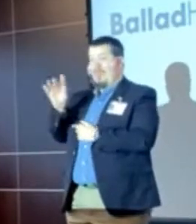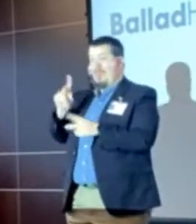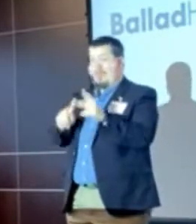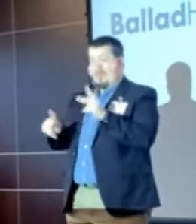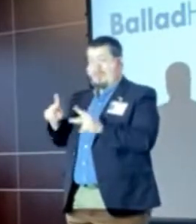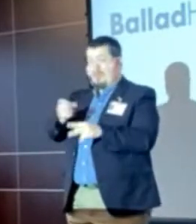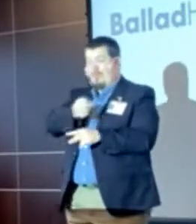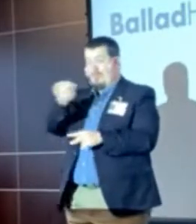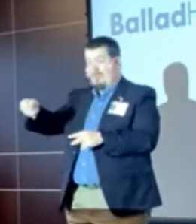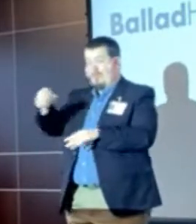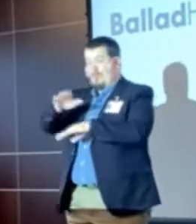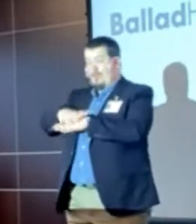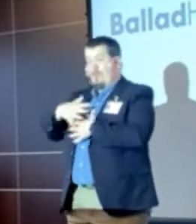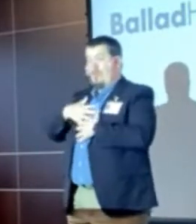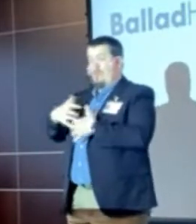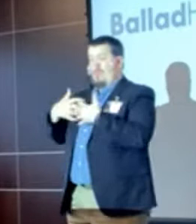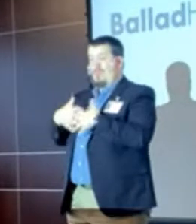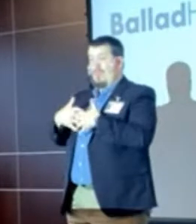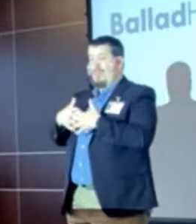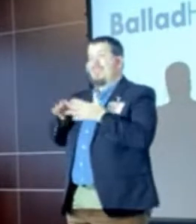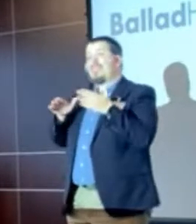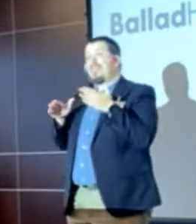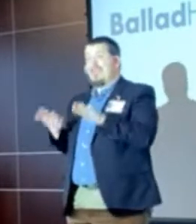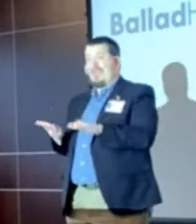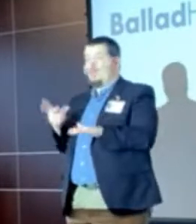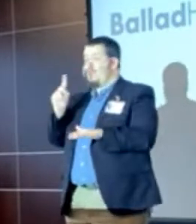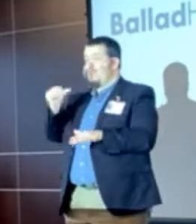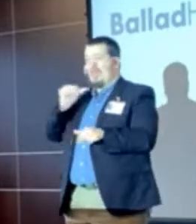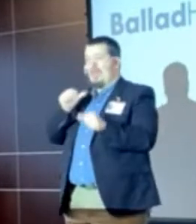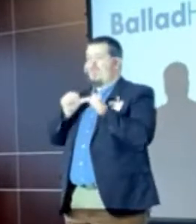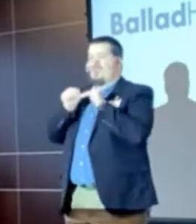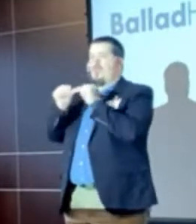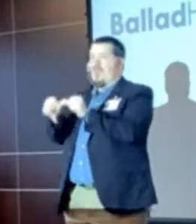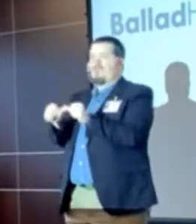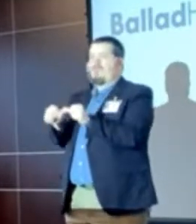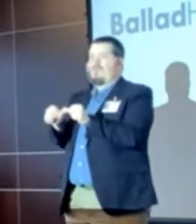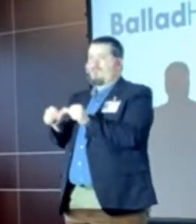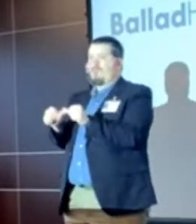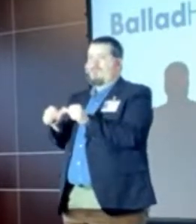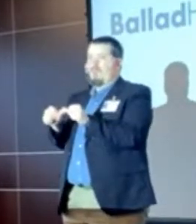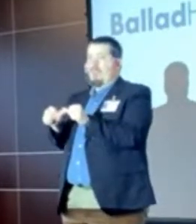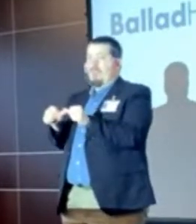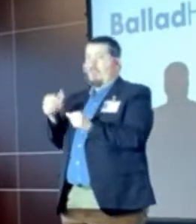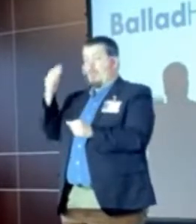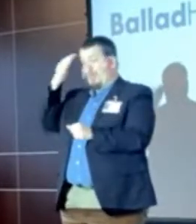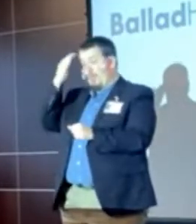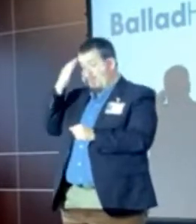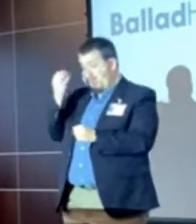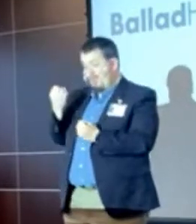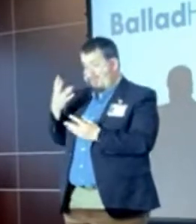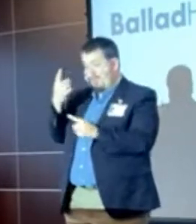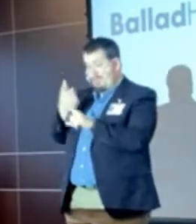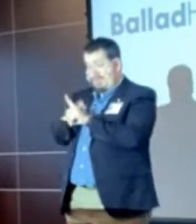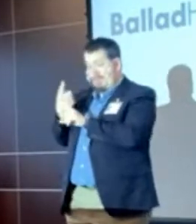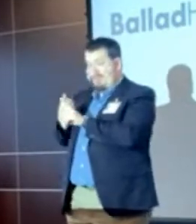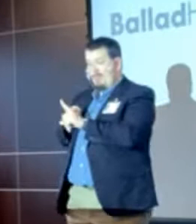who are placed on ventilators expire and don't survive COVID-19. We have known for months